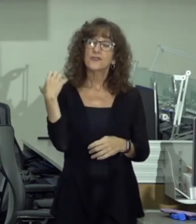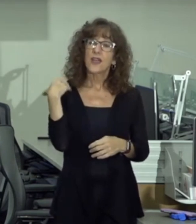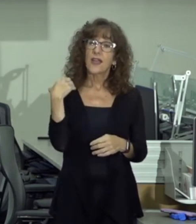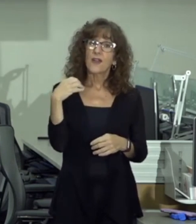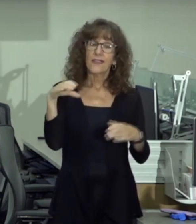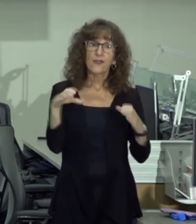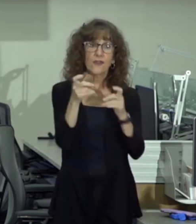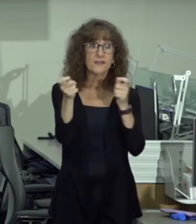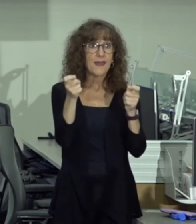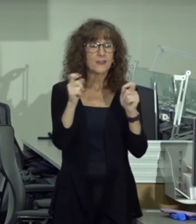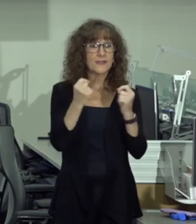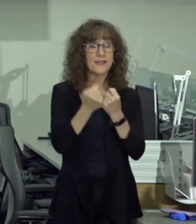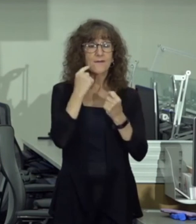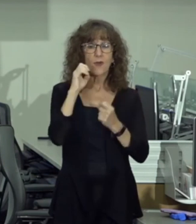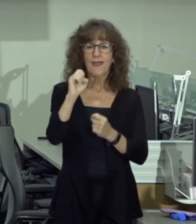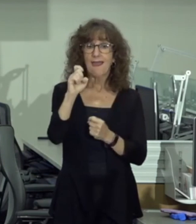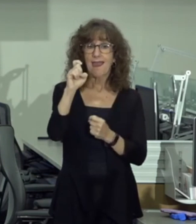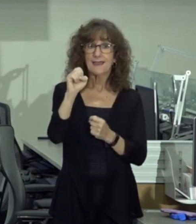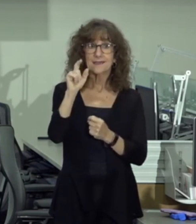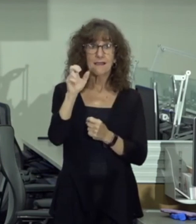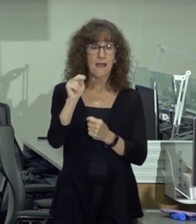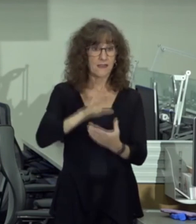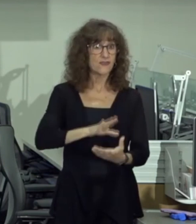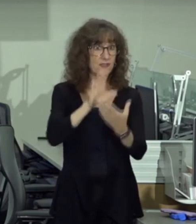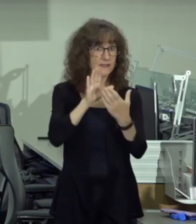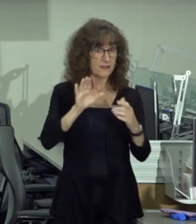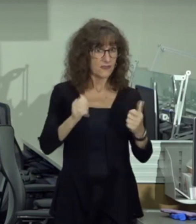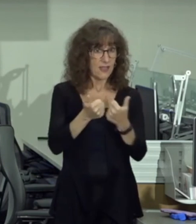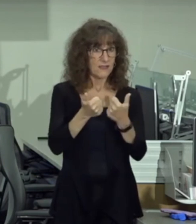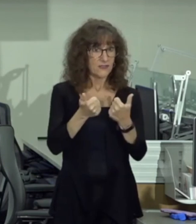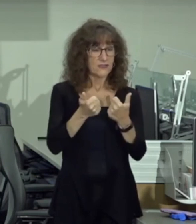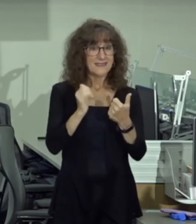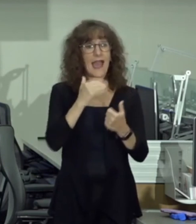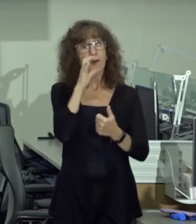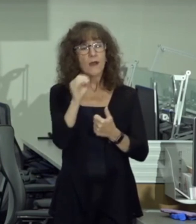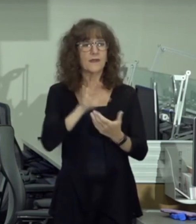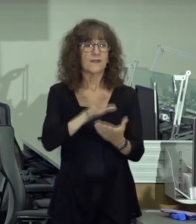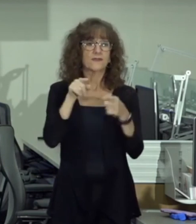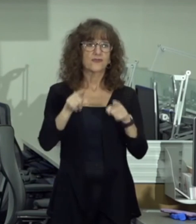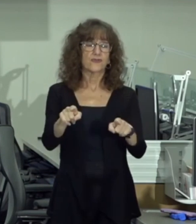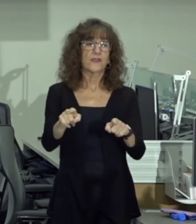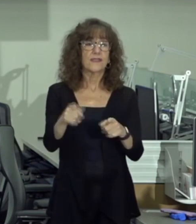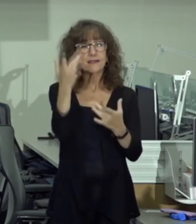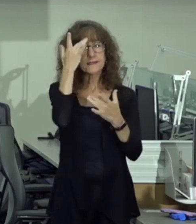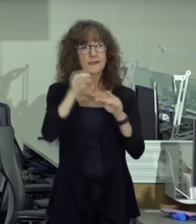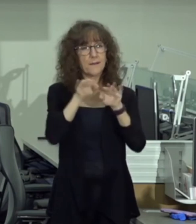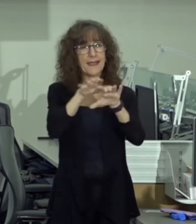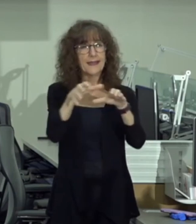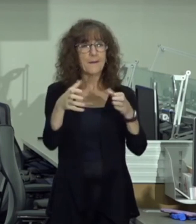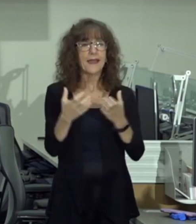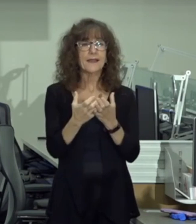the crisis management team for Exelon, which is addressing the challenges our company faces during this pandemic. I